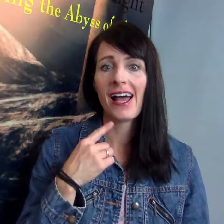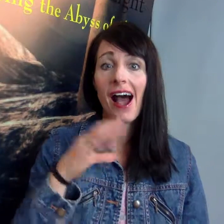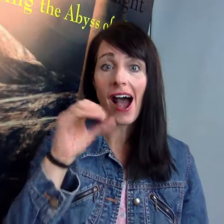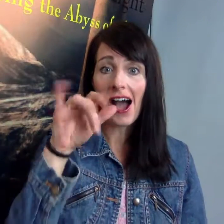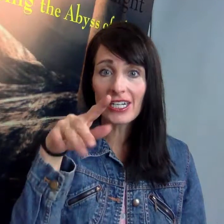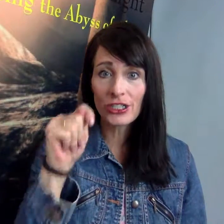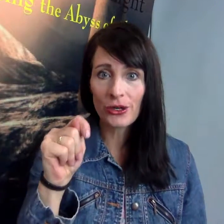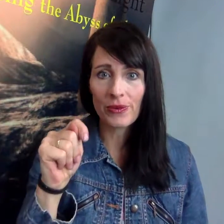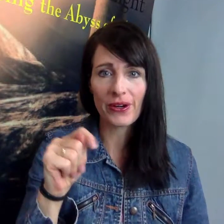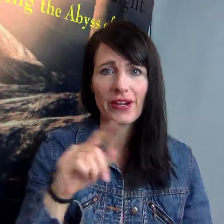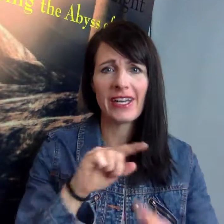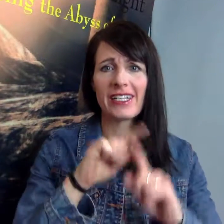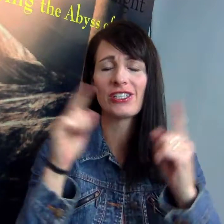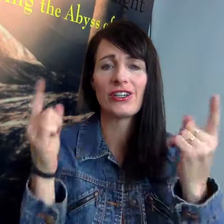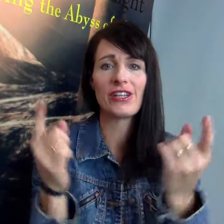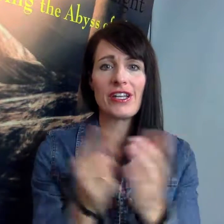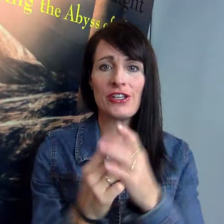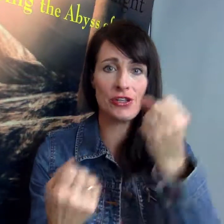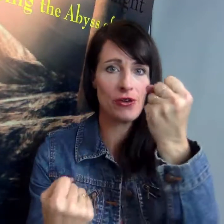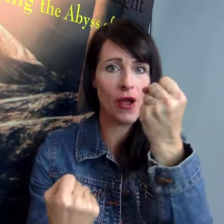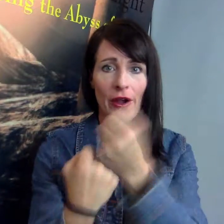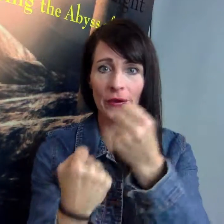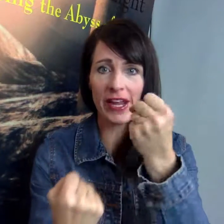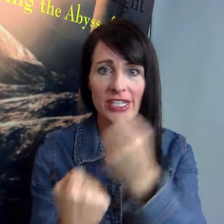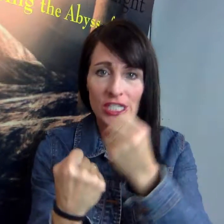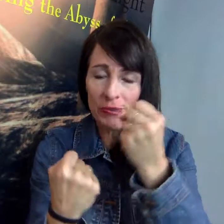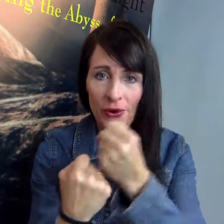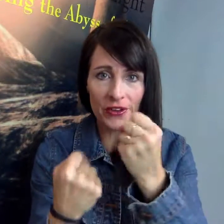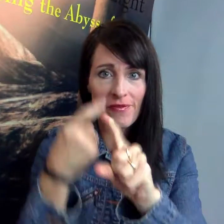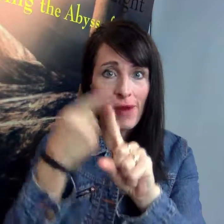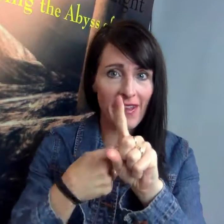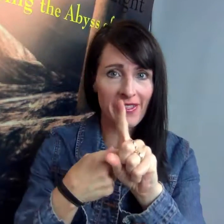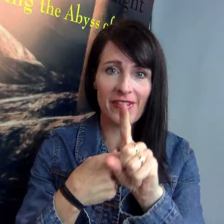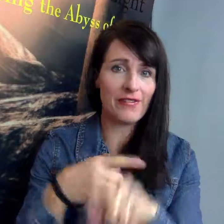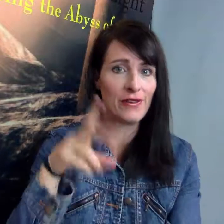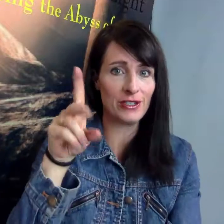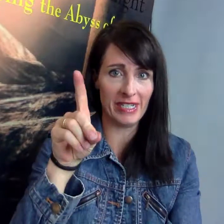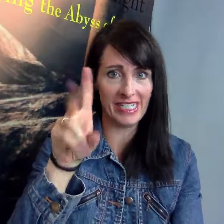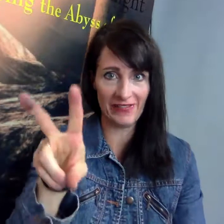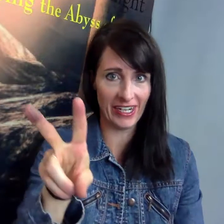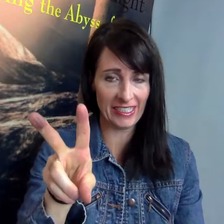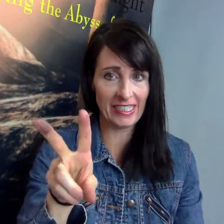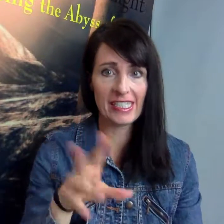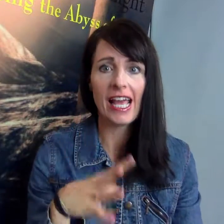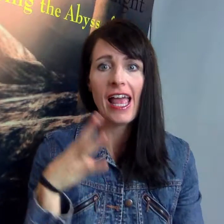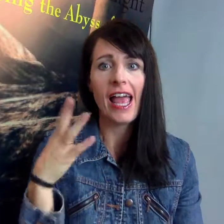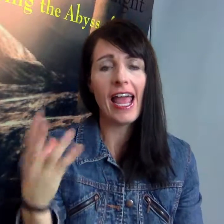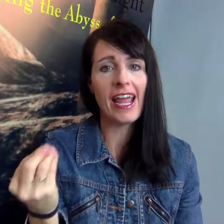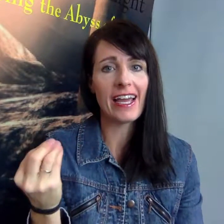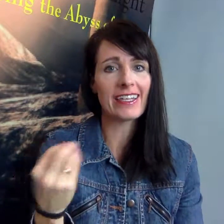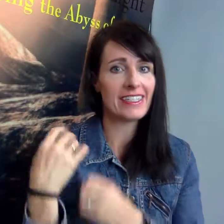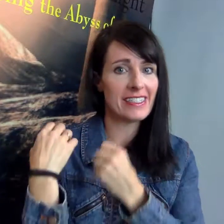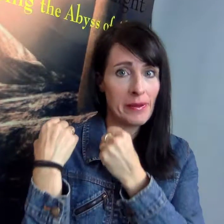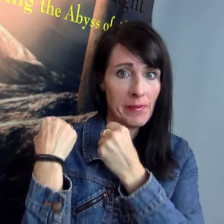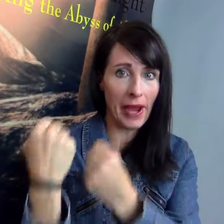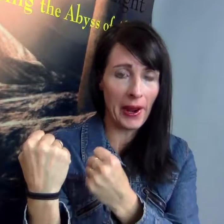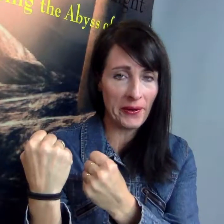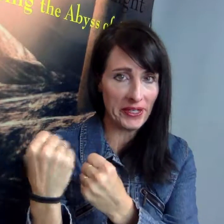October is turning into a great supportive month for domestic violence and it's empowering